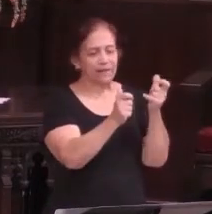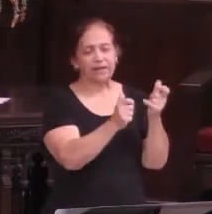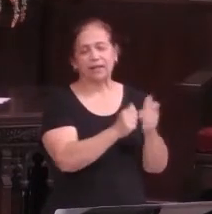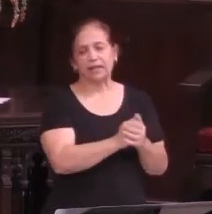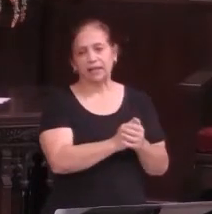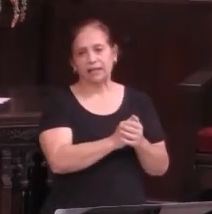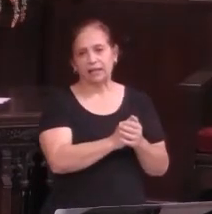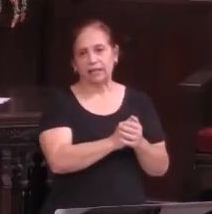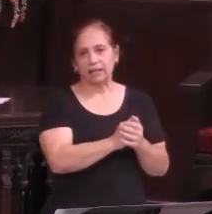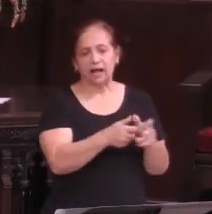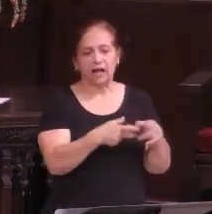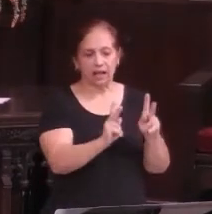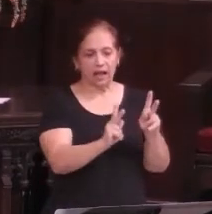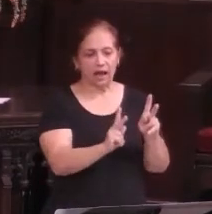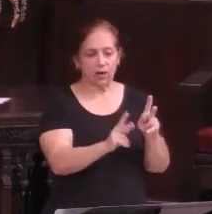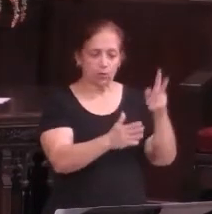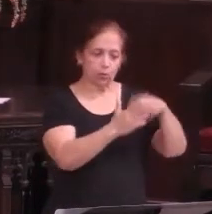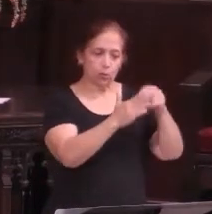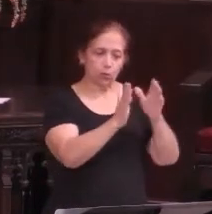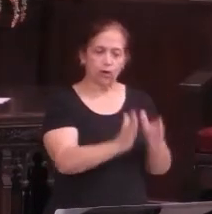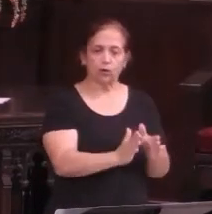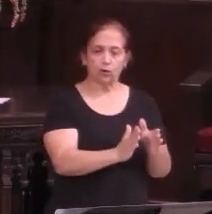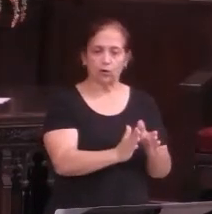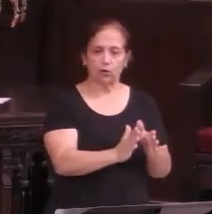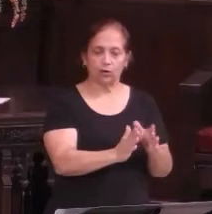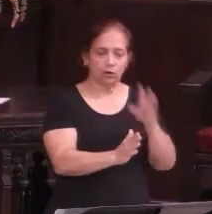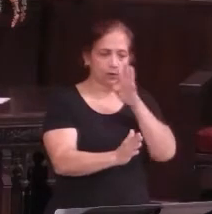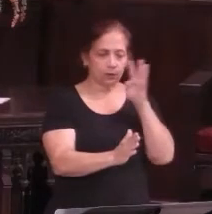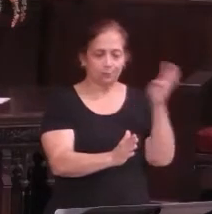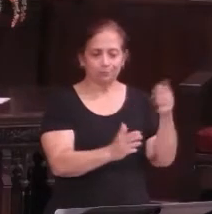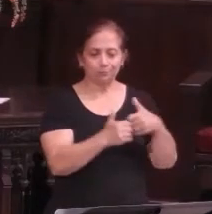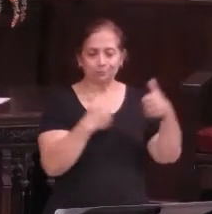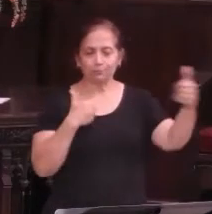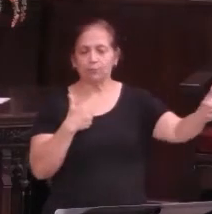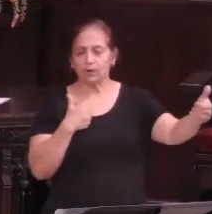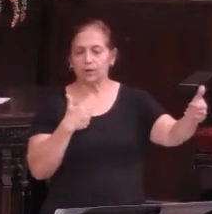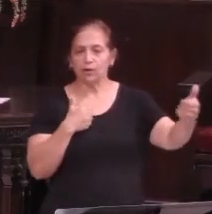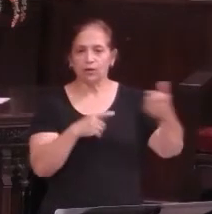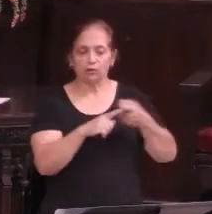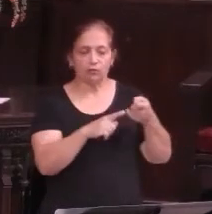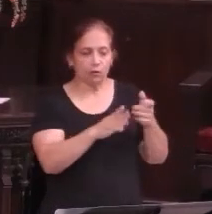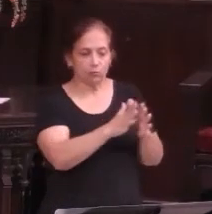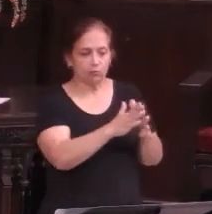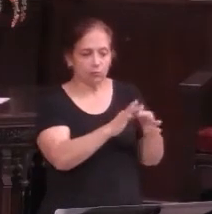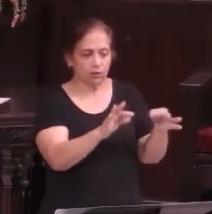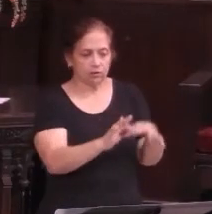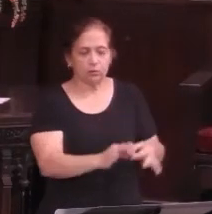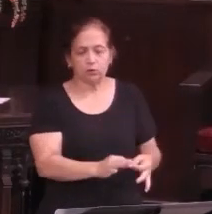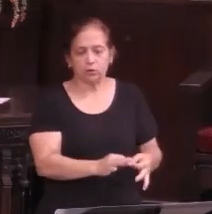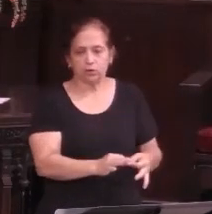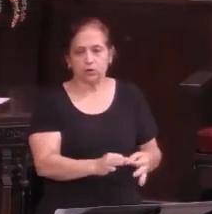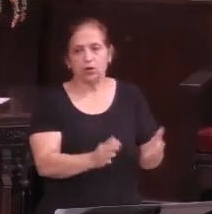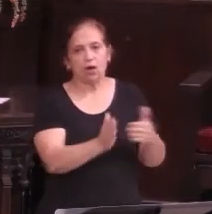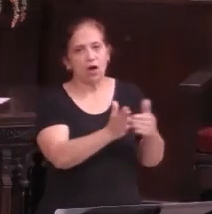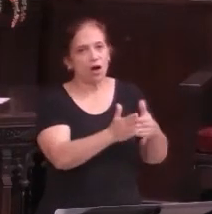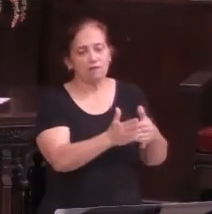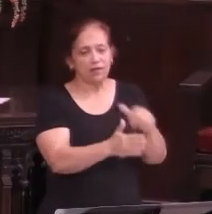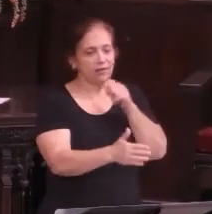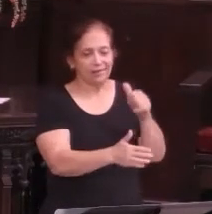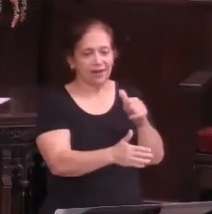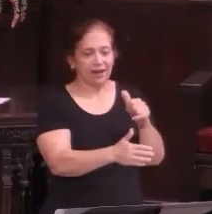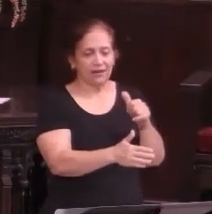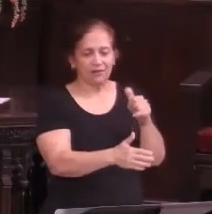immediately allow the reader to distance themselves from the text, often without even